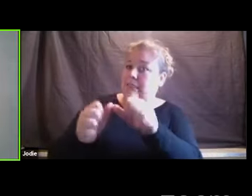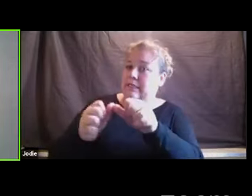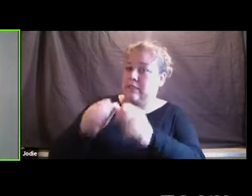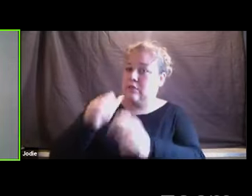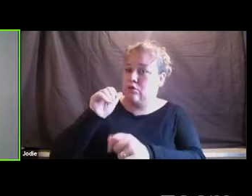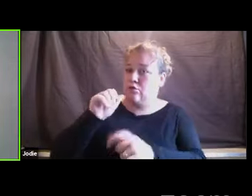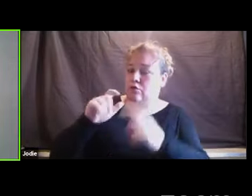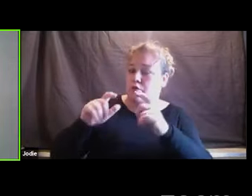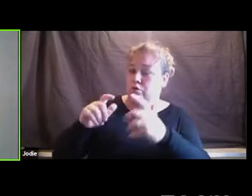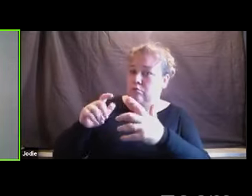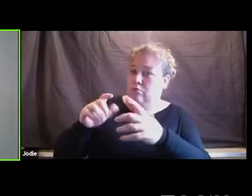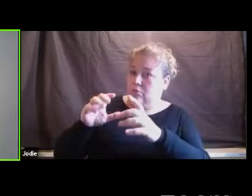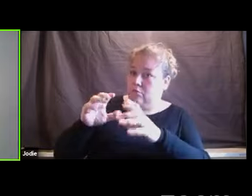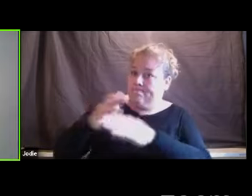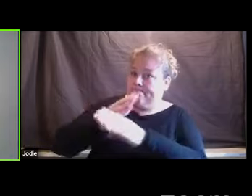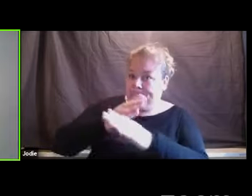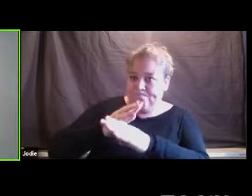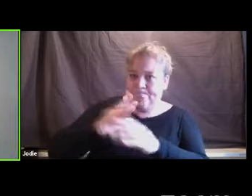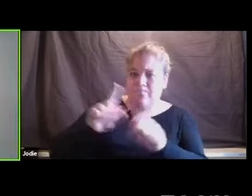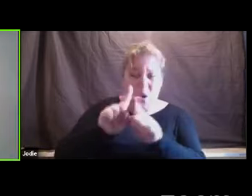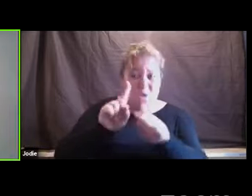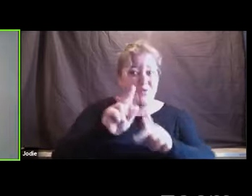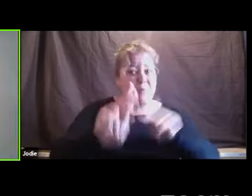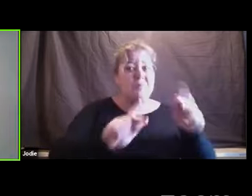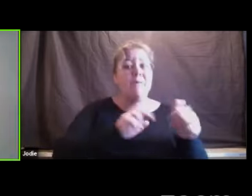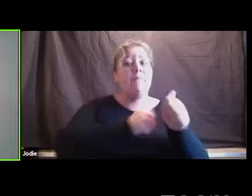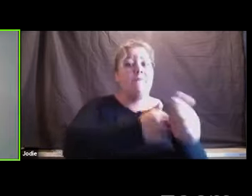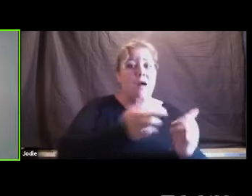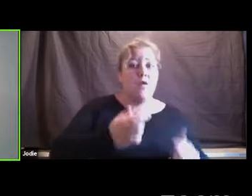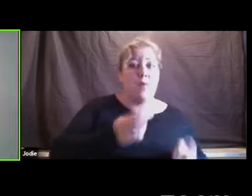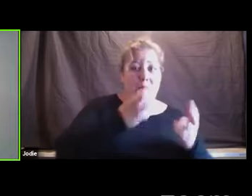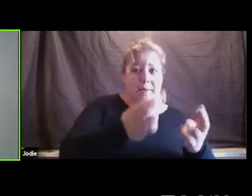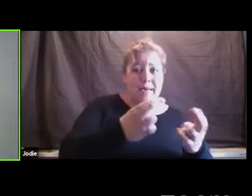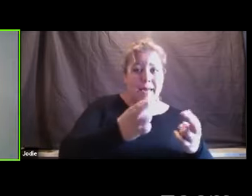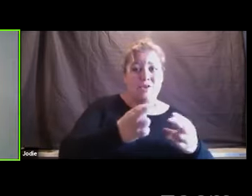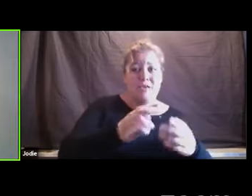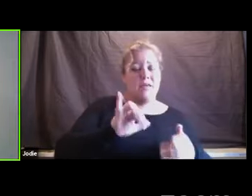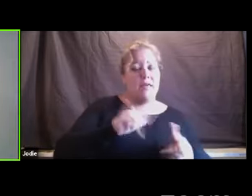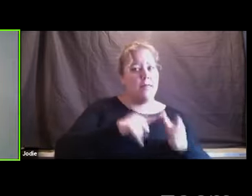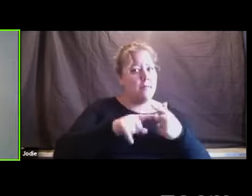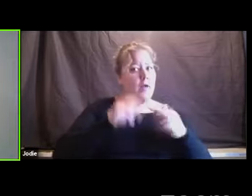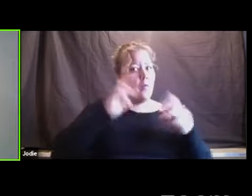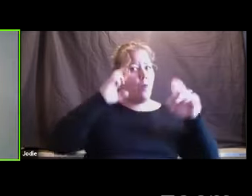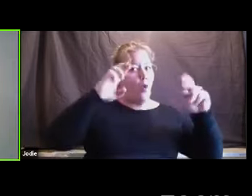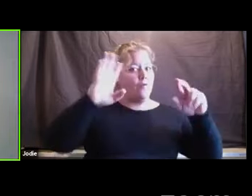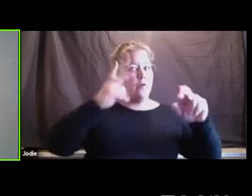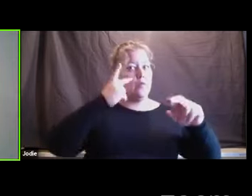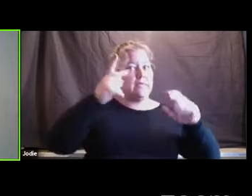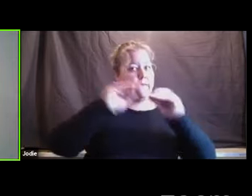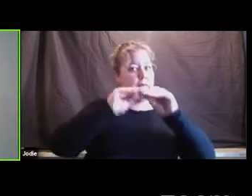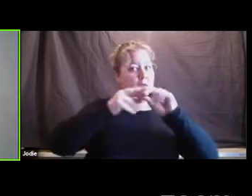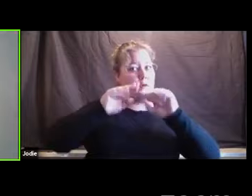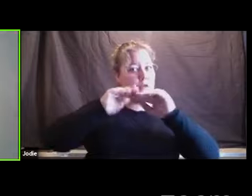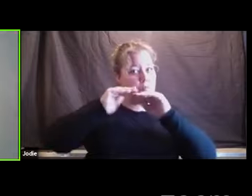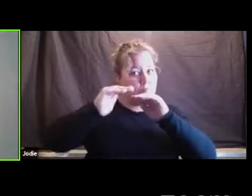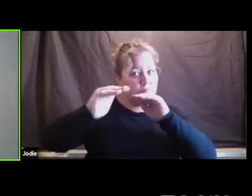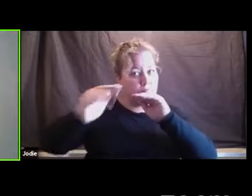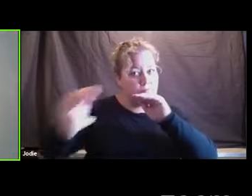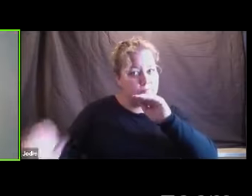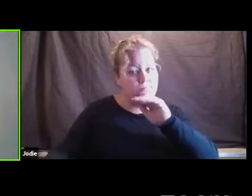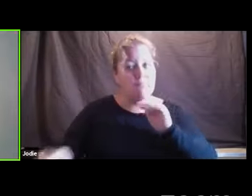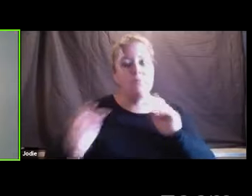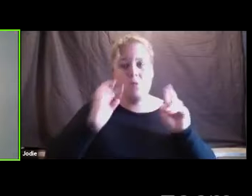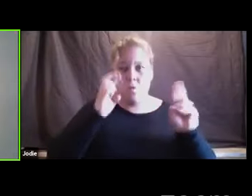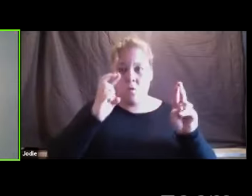of the guidelines, we may be able to not see continuing increases of cases. So with that, I'll sign off and